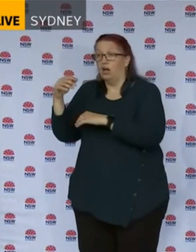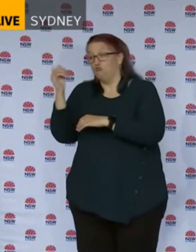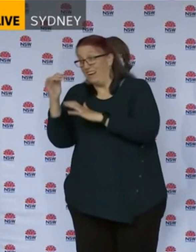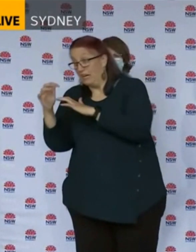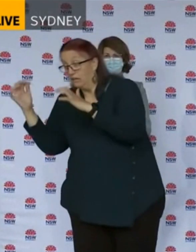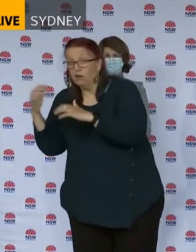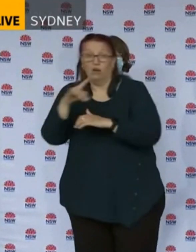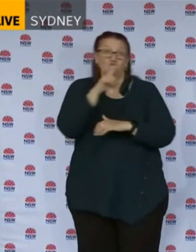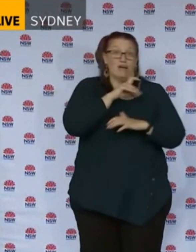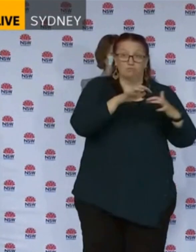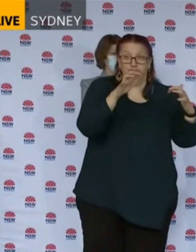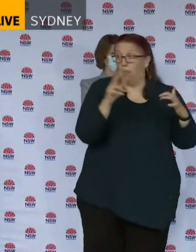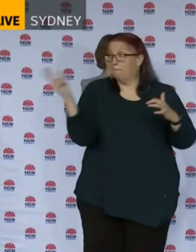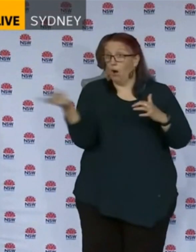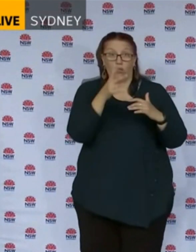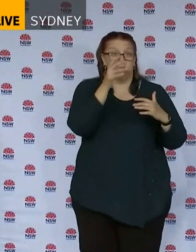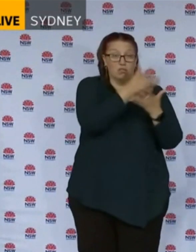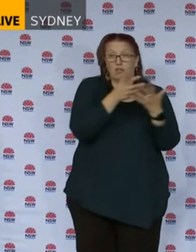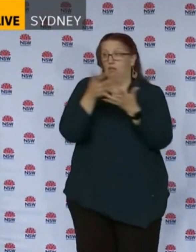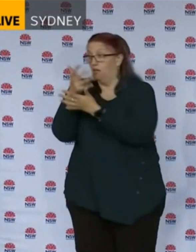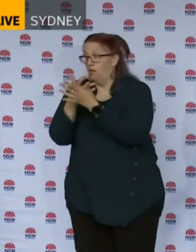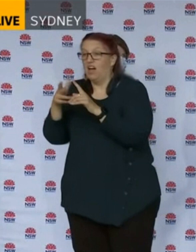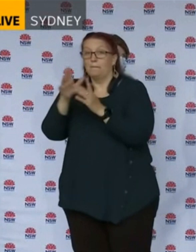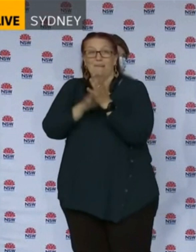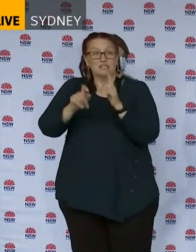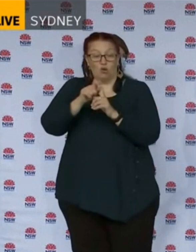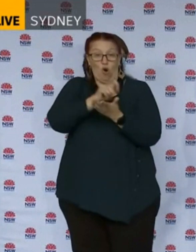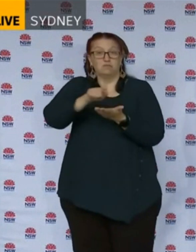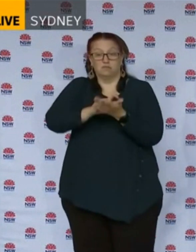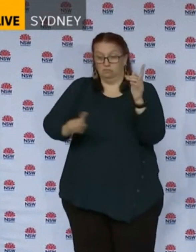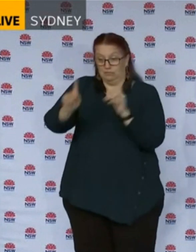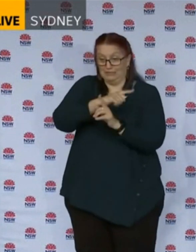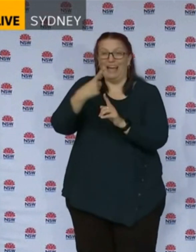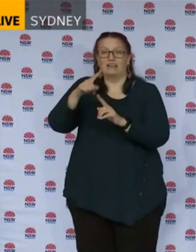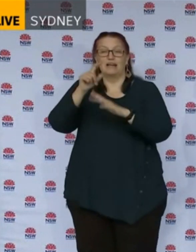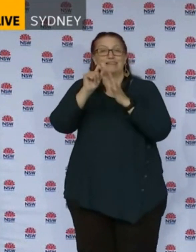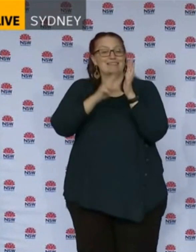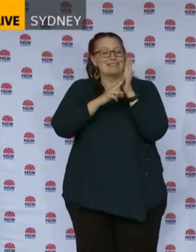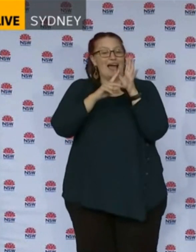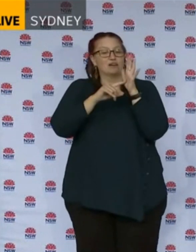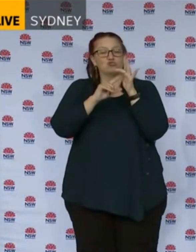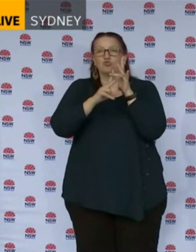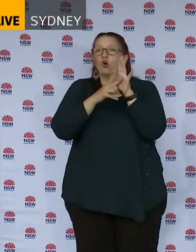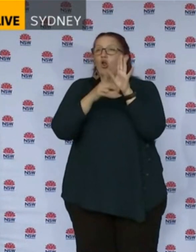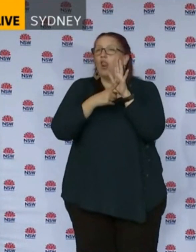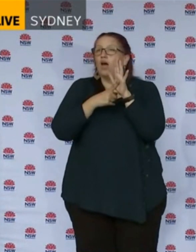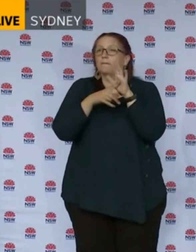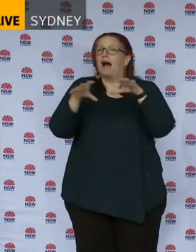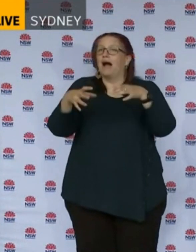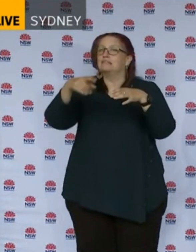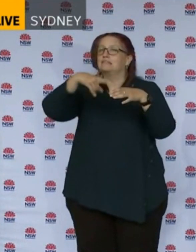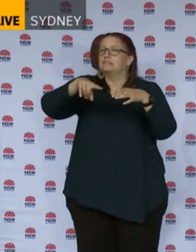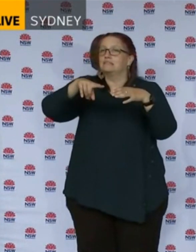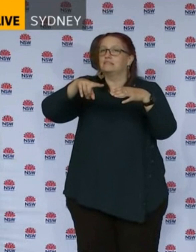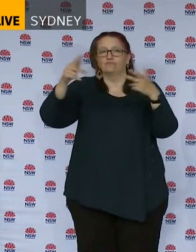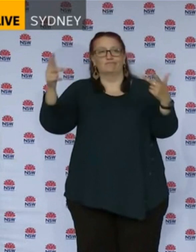time, we had ministerial office meetings and the National Party function that I referred to, as well as then visitors that had gone into